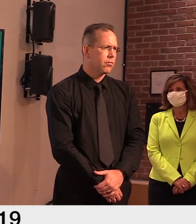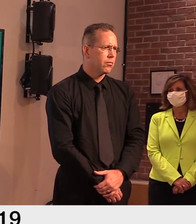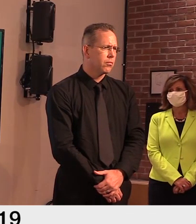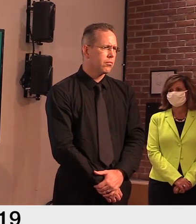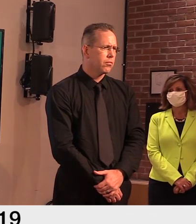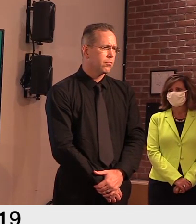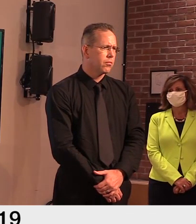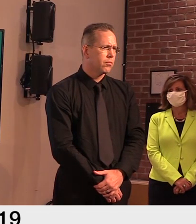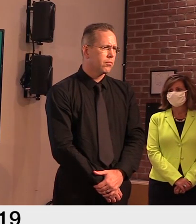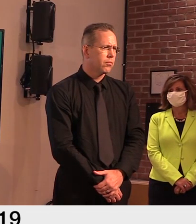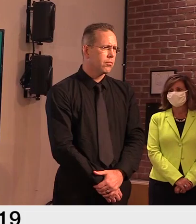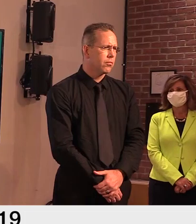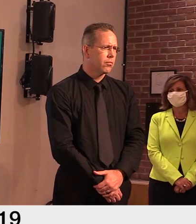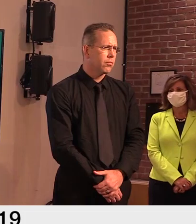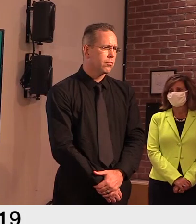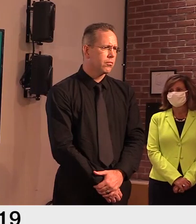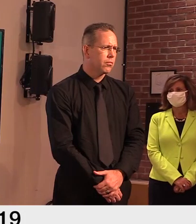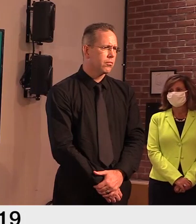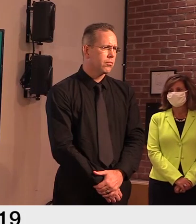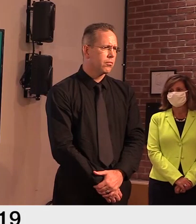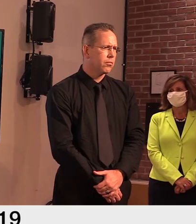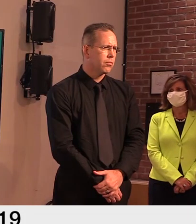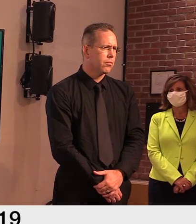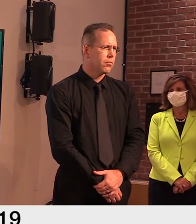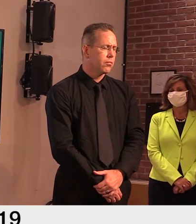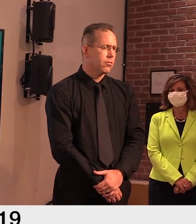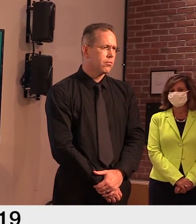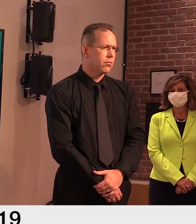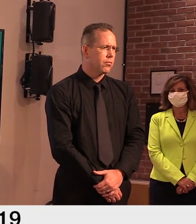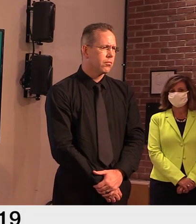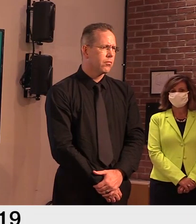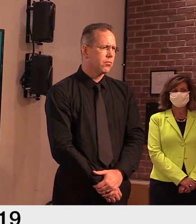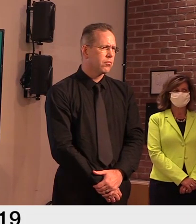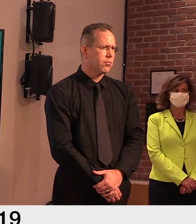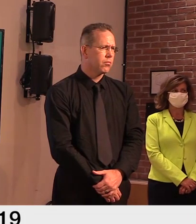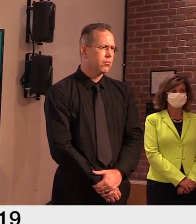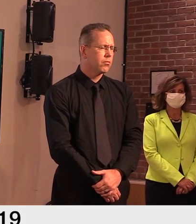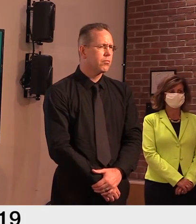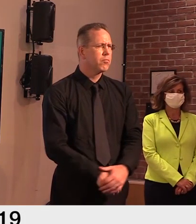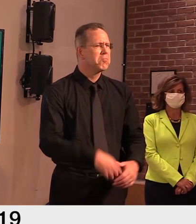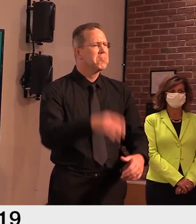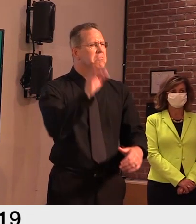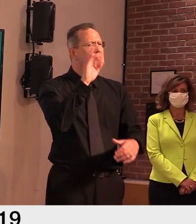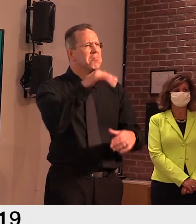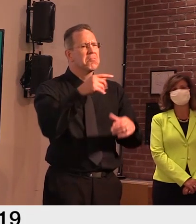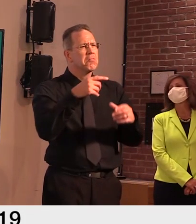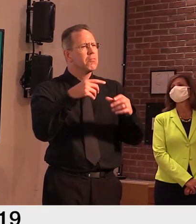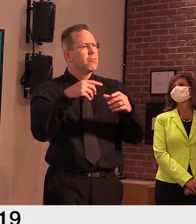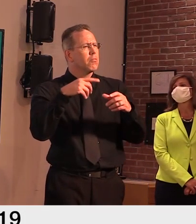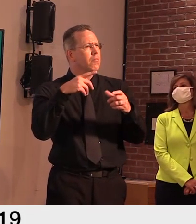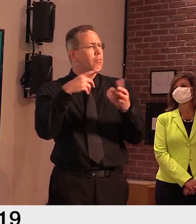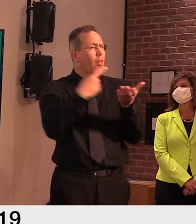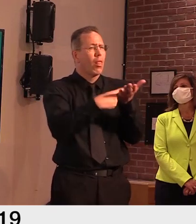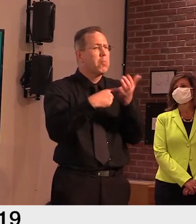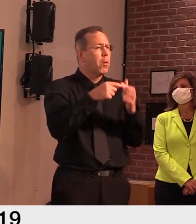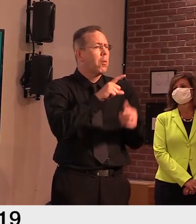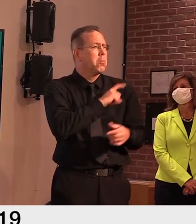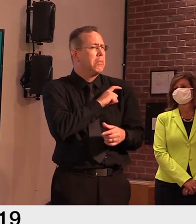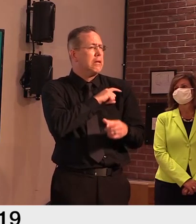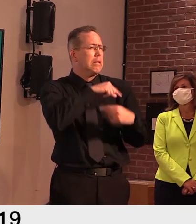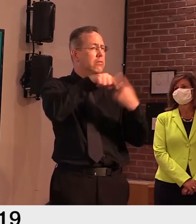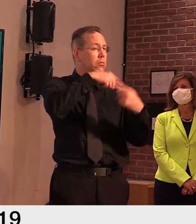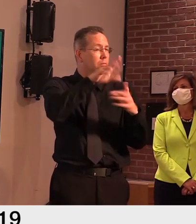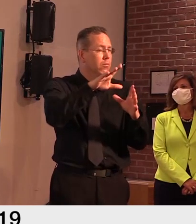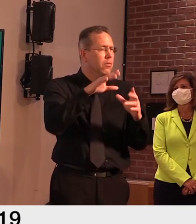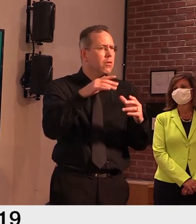actually know what their employees are doing. Just wondering your thoughts about changing that law so that it's the same